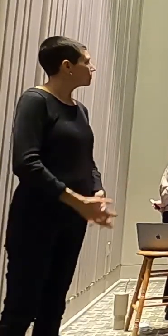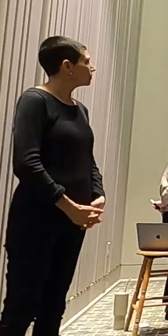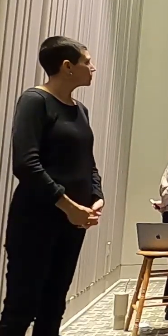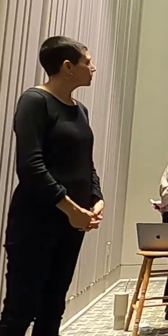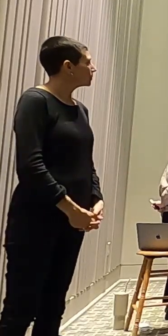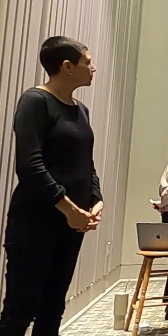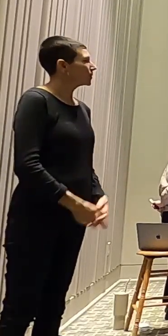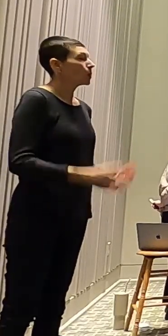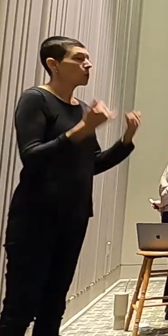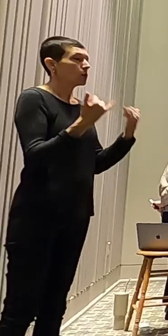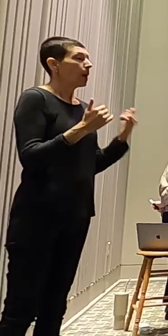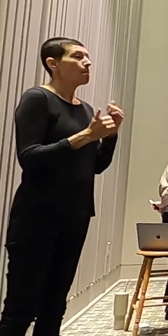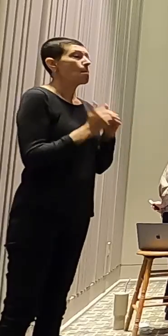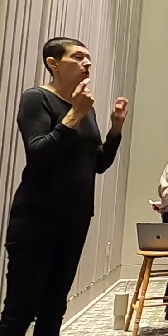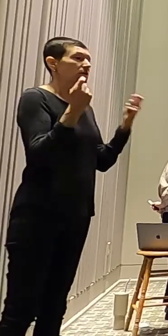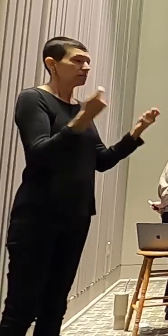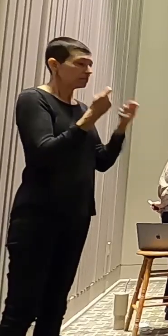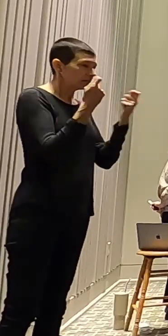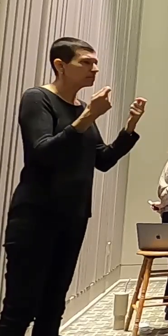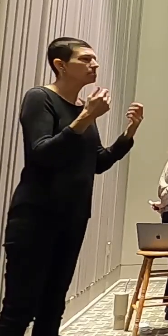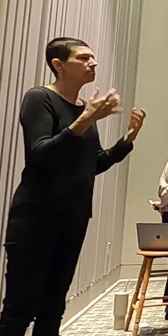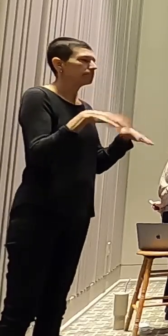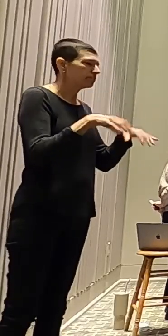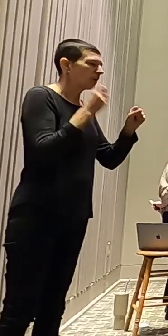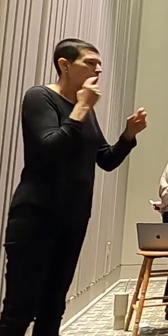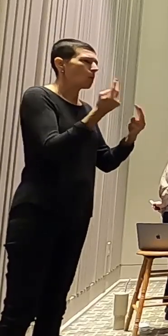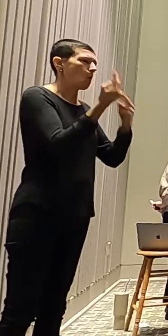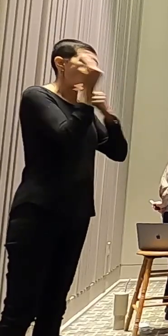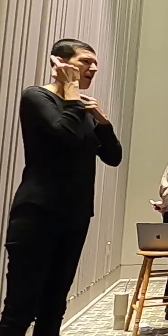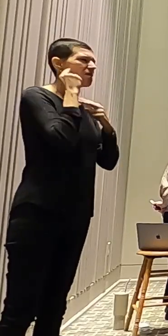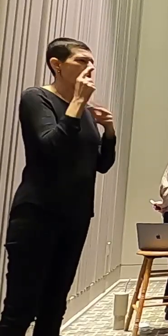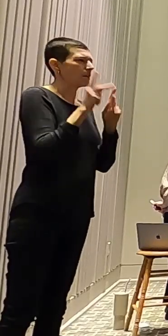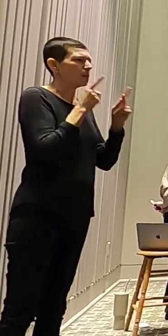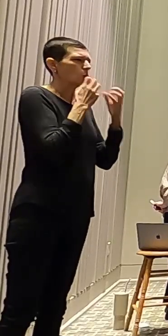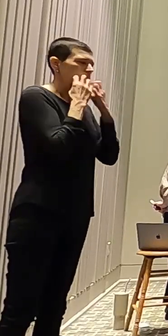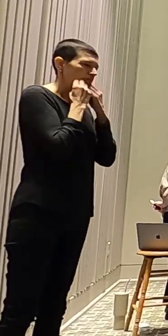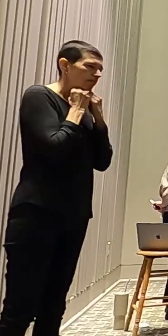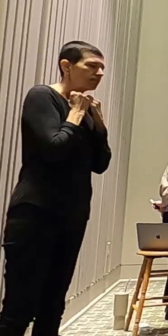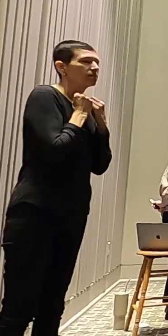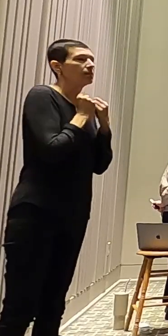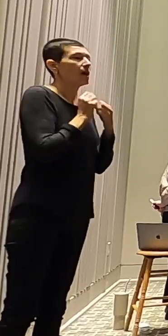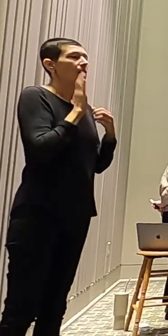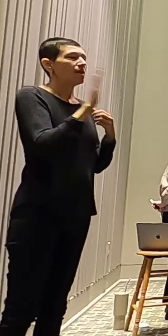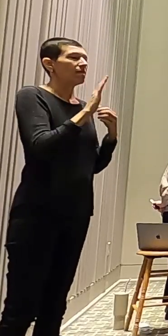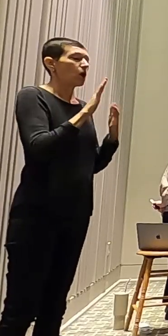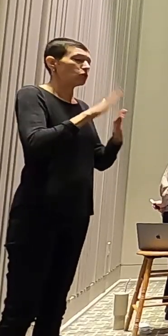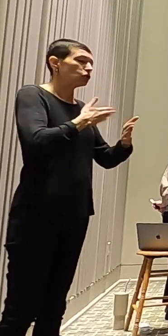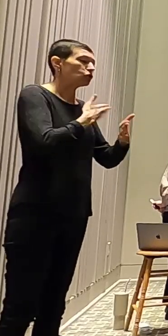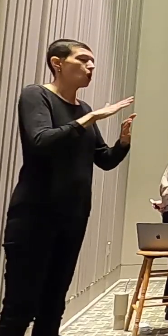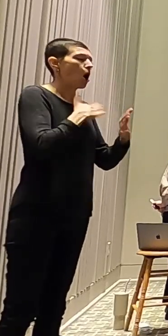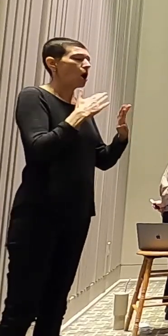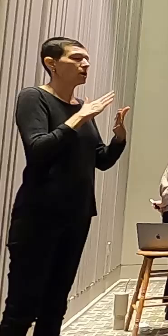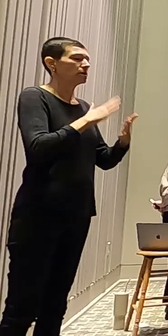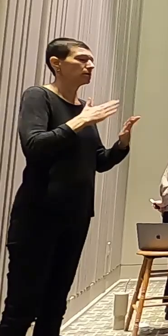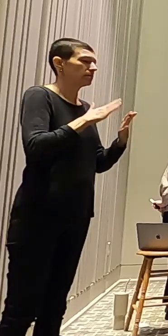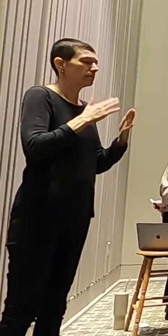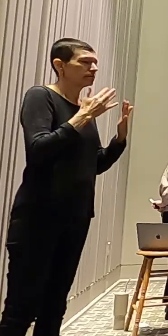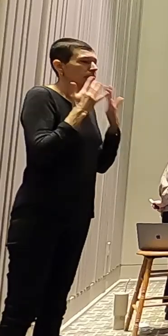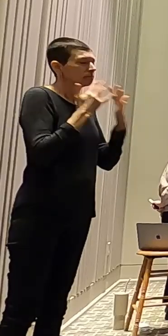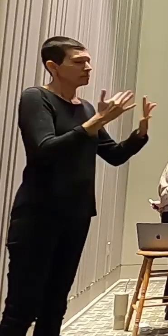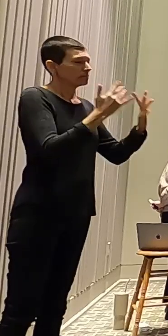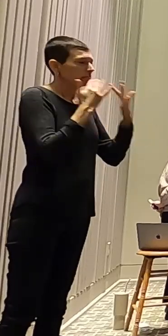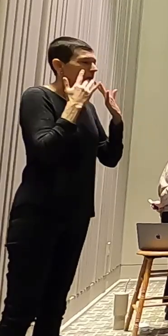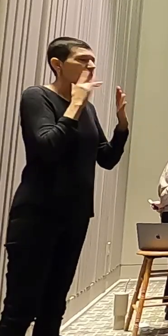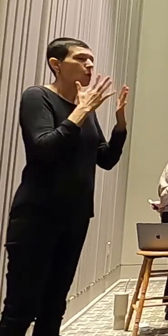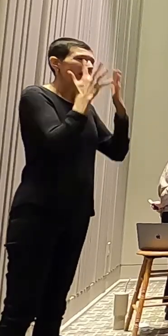Today, most potlatches are held as memorials for loved ones. Mourning songs are sung to shake off the sadness, wipe